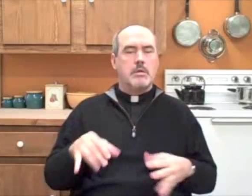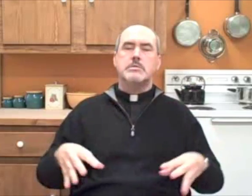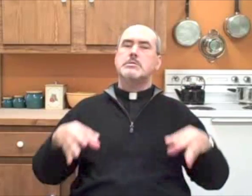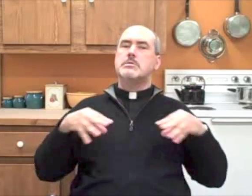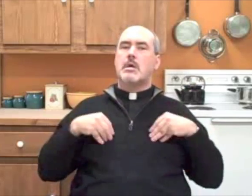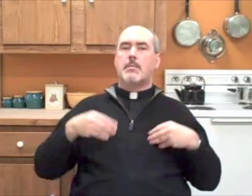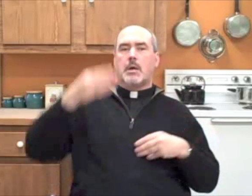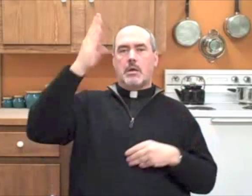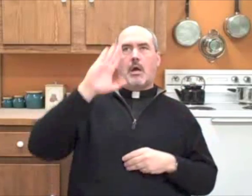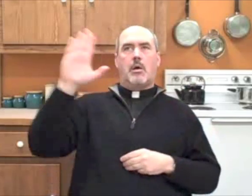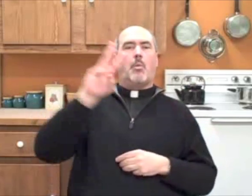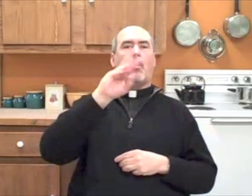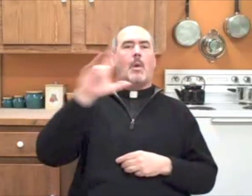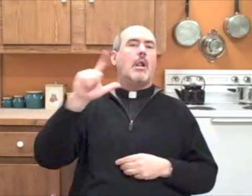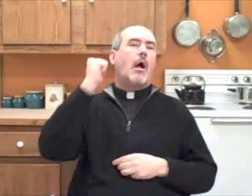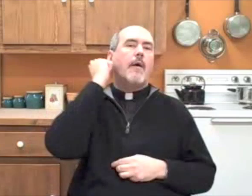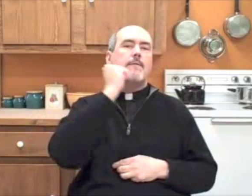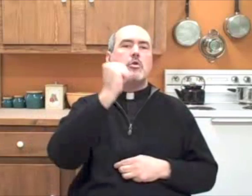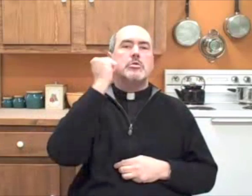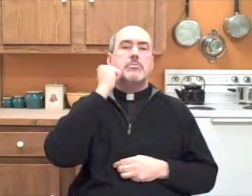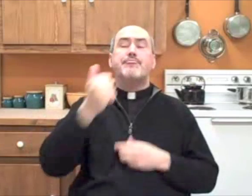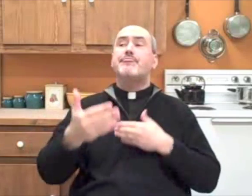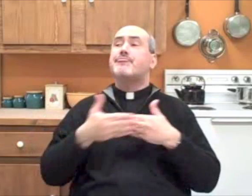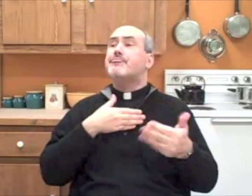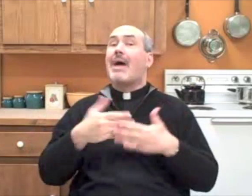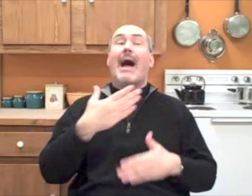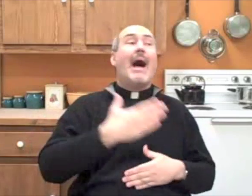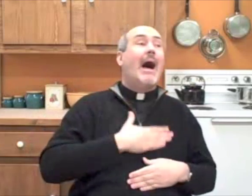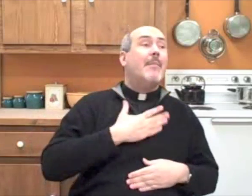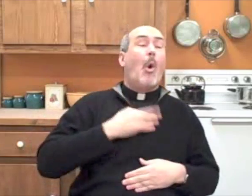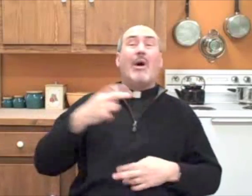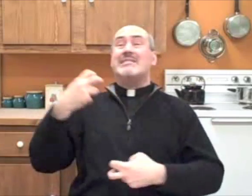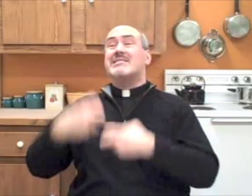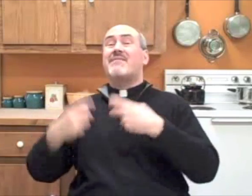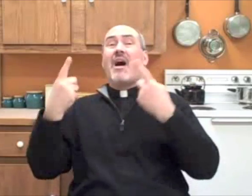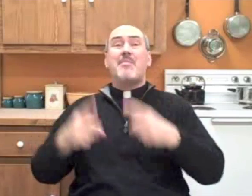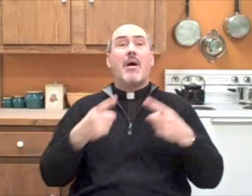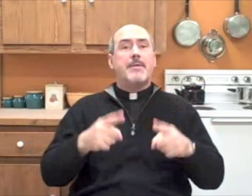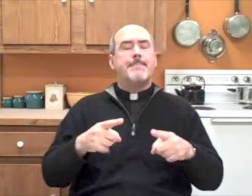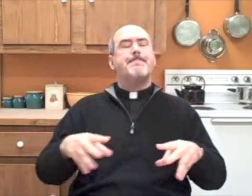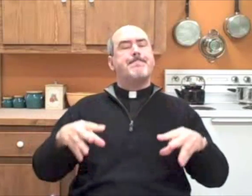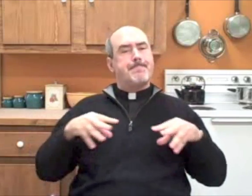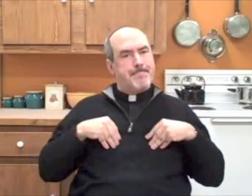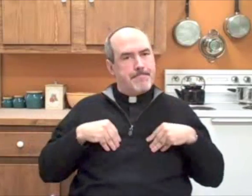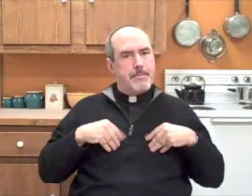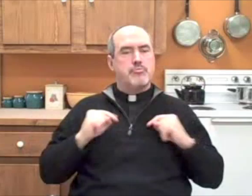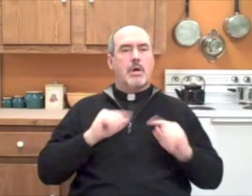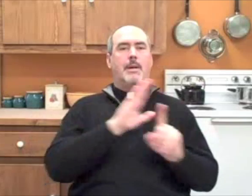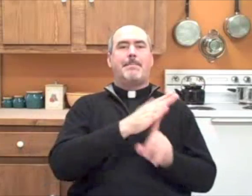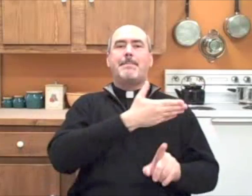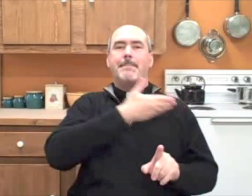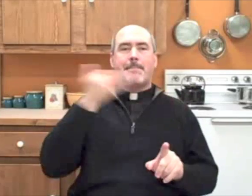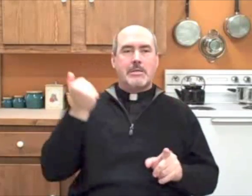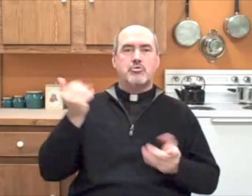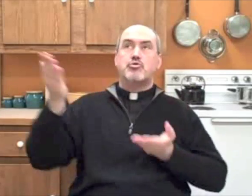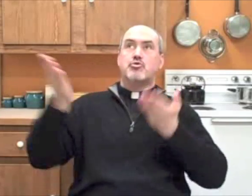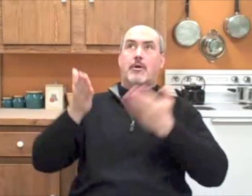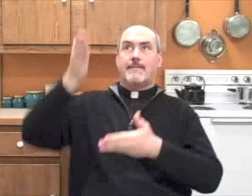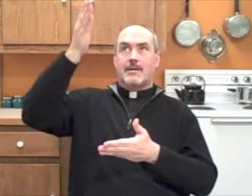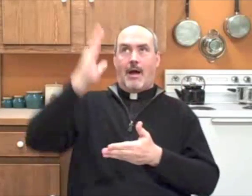What's her secret to becoming holy? It was just to follow God's word in His path every day, regardless of what happens, good